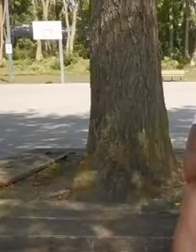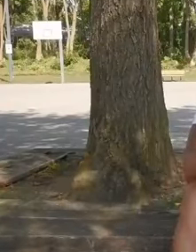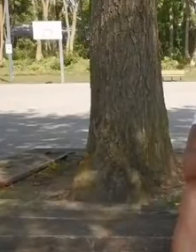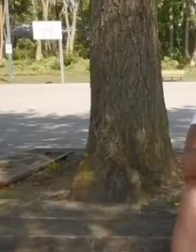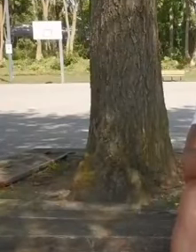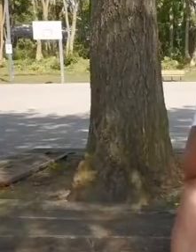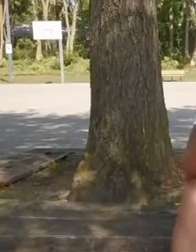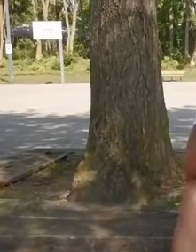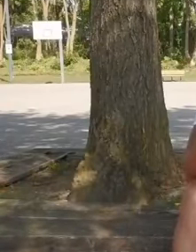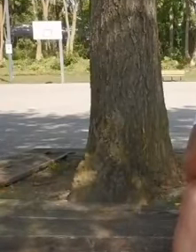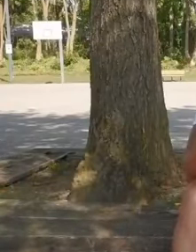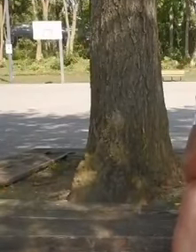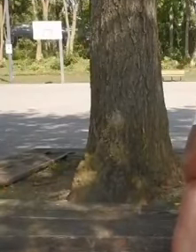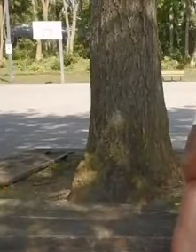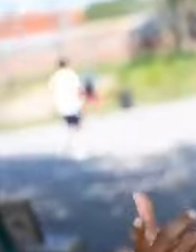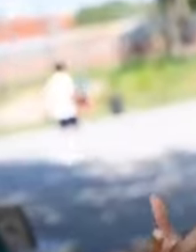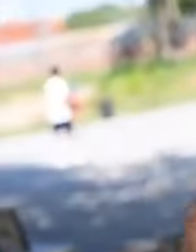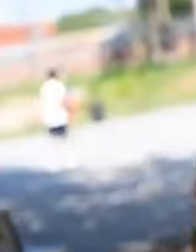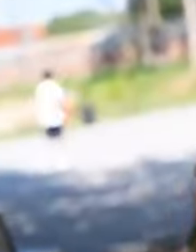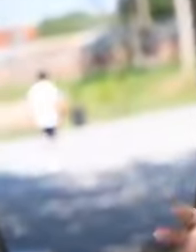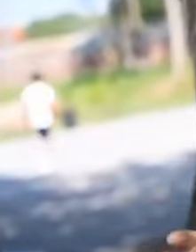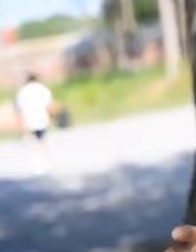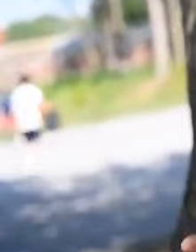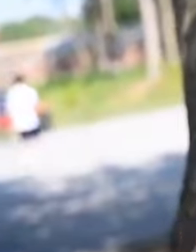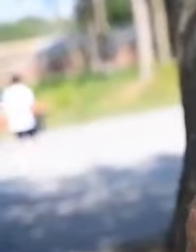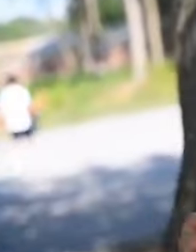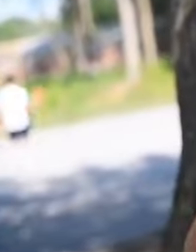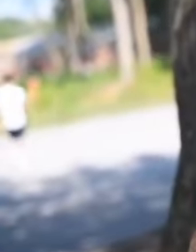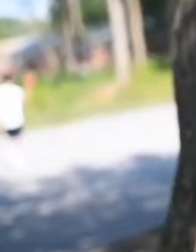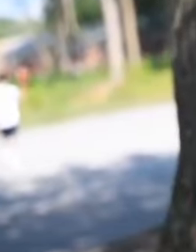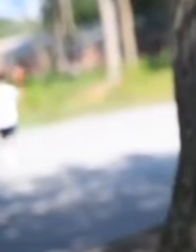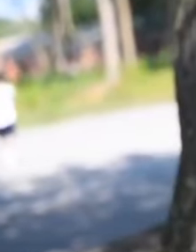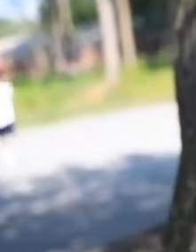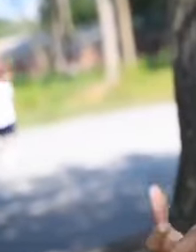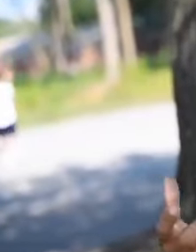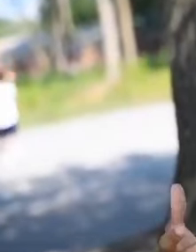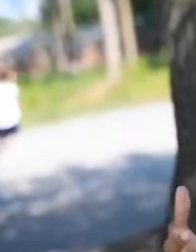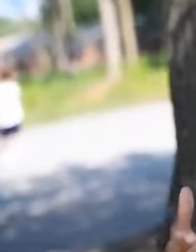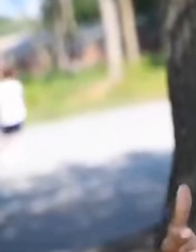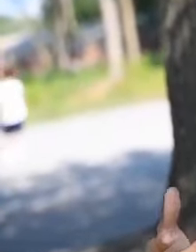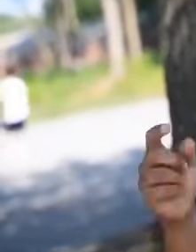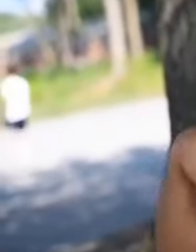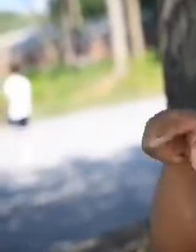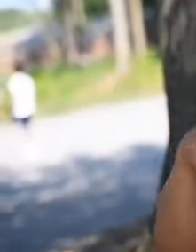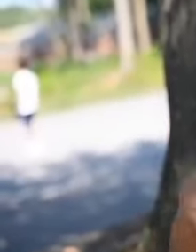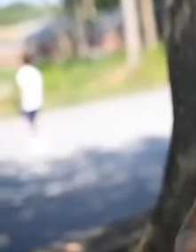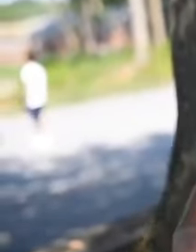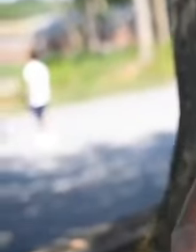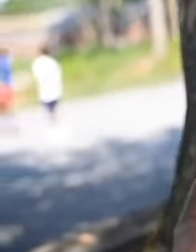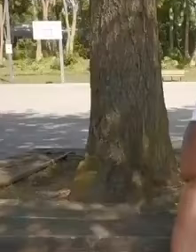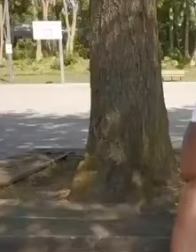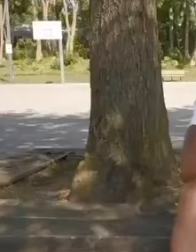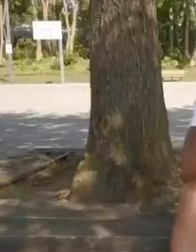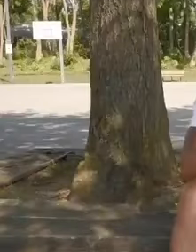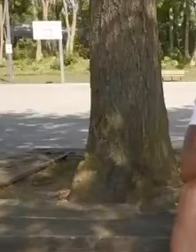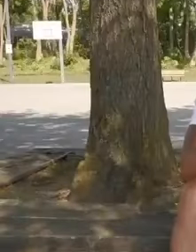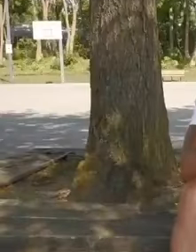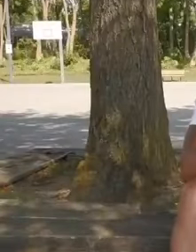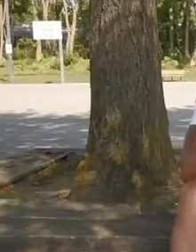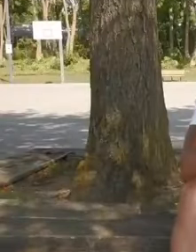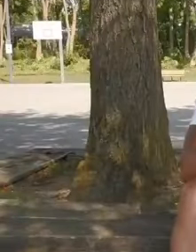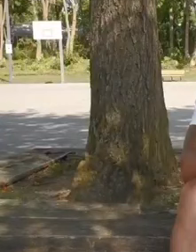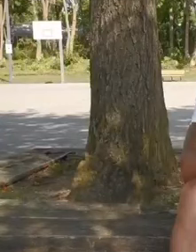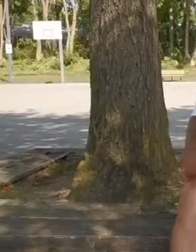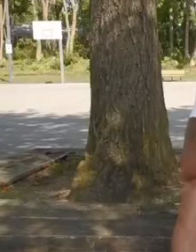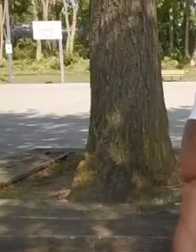Census Bureau goes out and counts the community. This literally determines how millions of dollars are distributed throughout our community. These dollars go